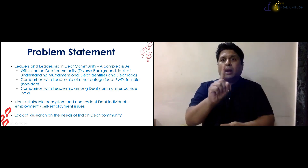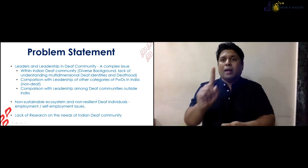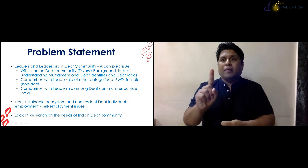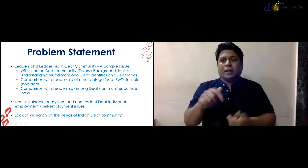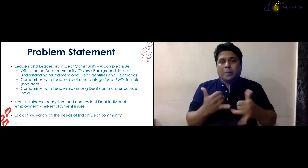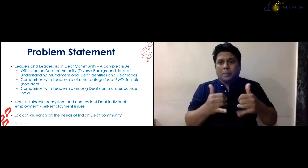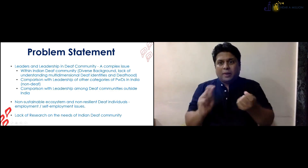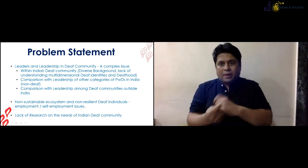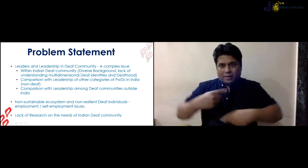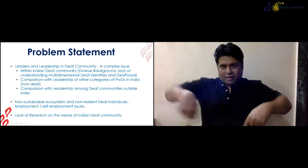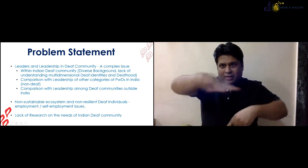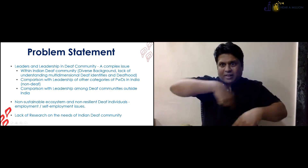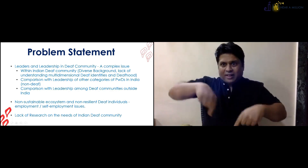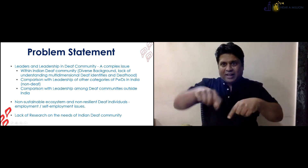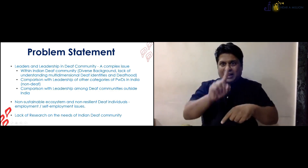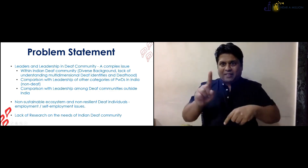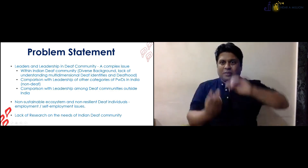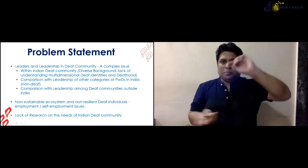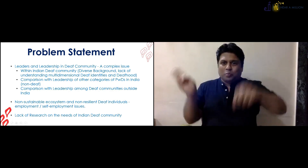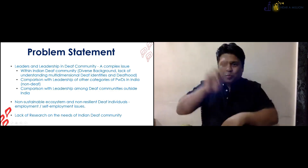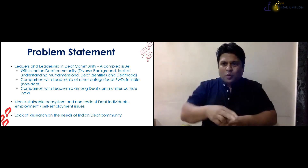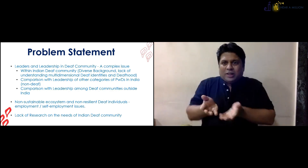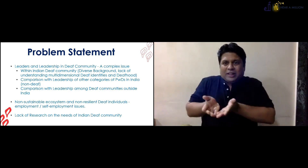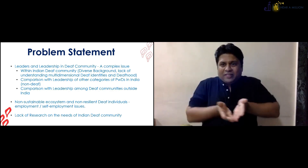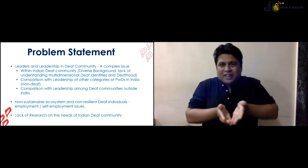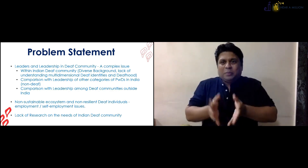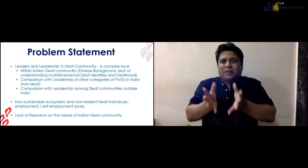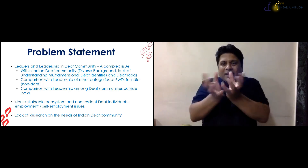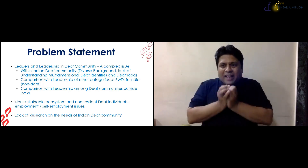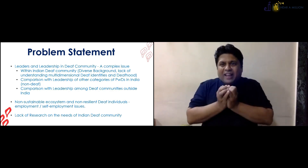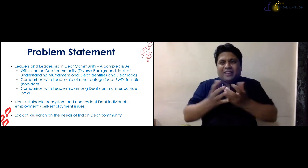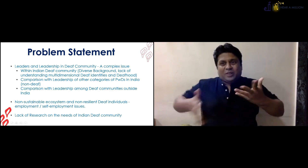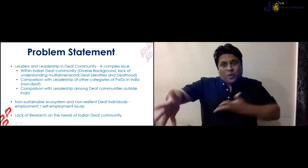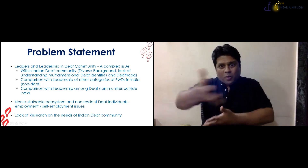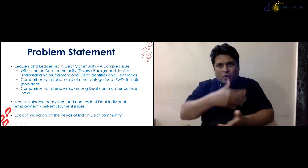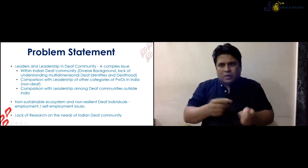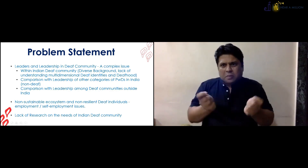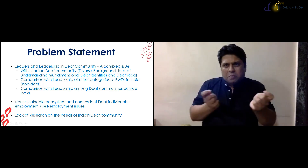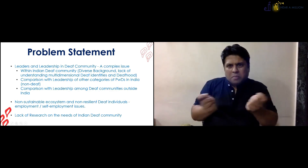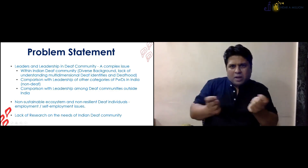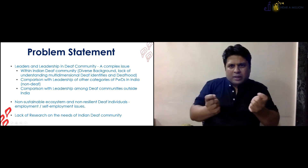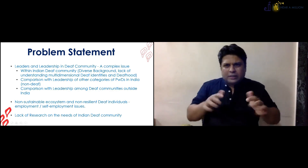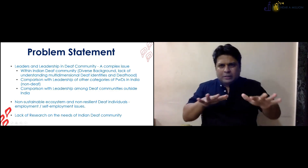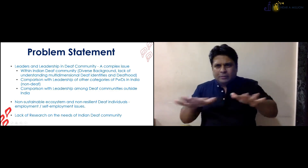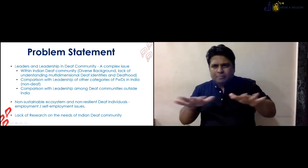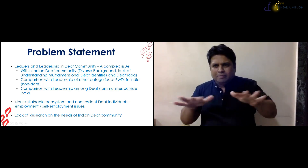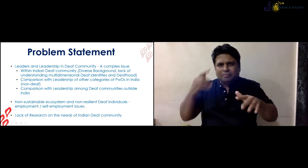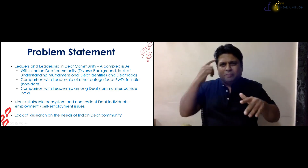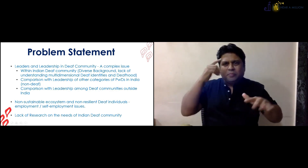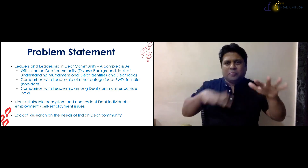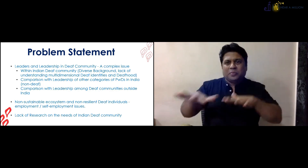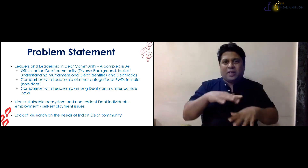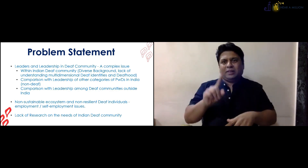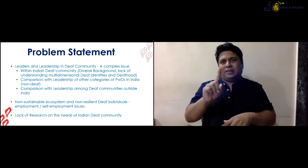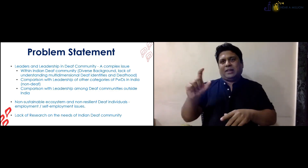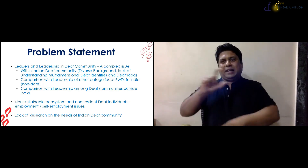So the team is of 11 players, right? And bowlers, cricketers, everyone, right? So they